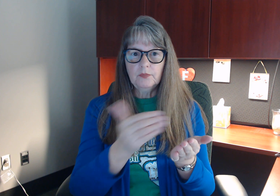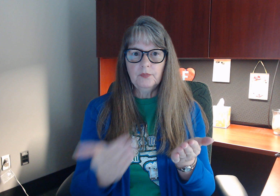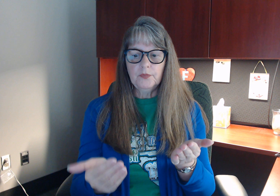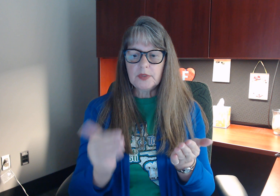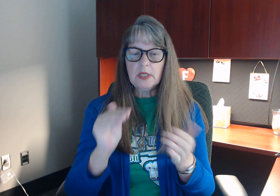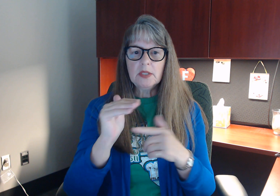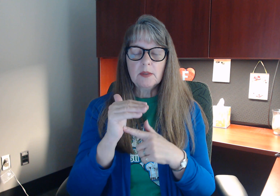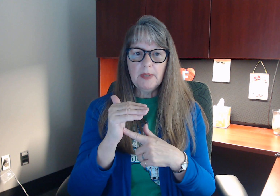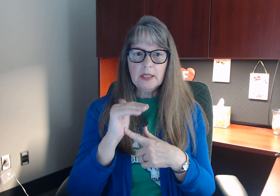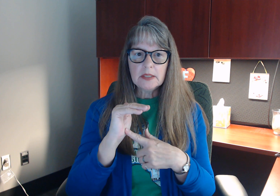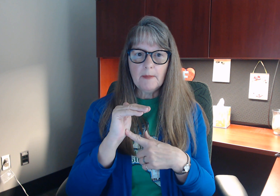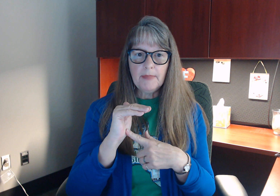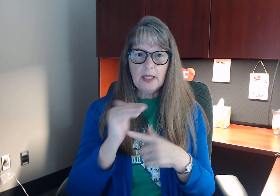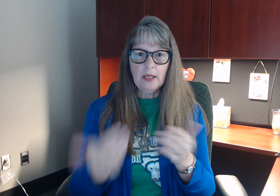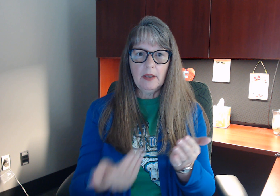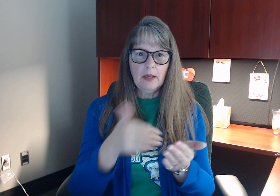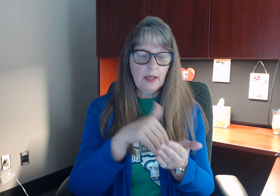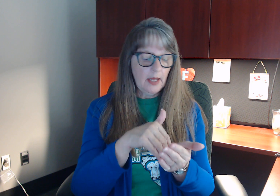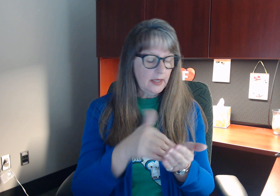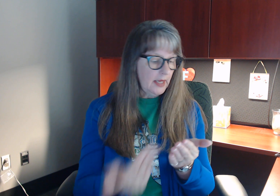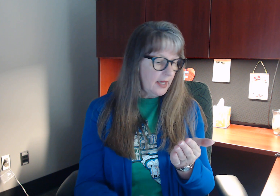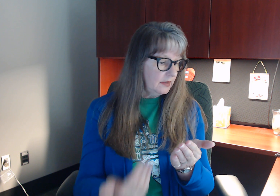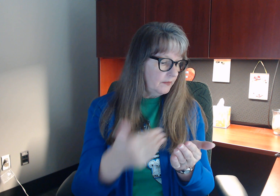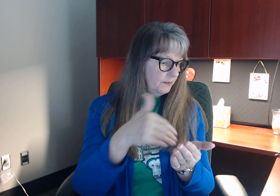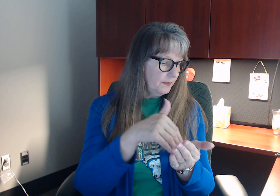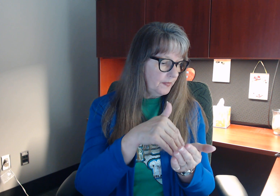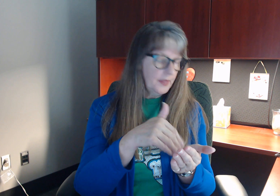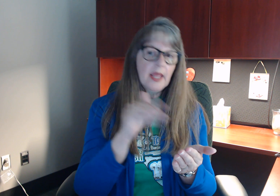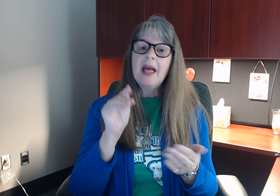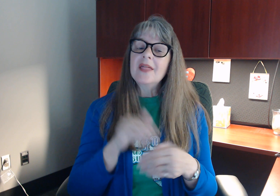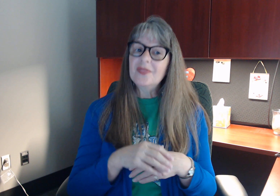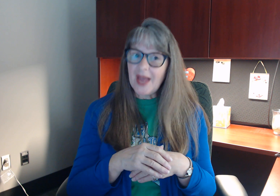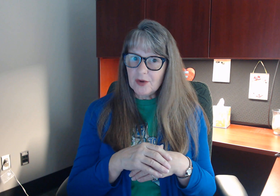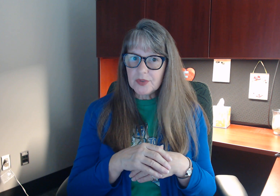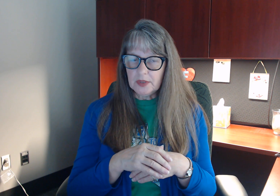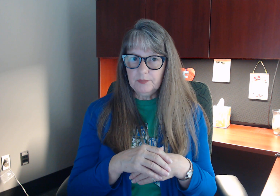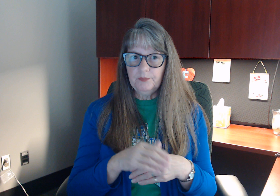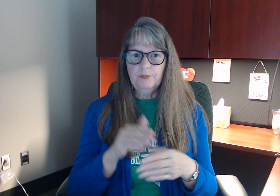See, it's a bent B. Again. 1,000.